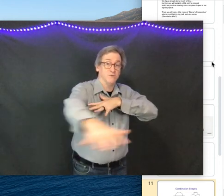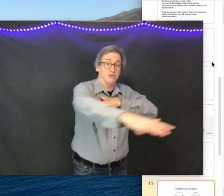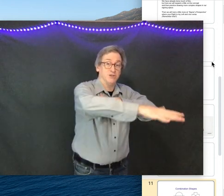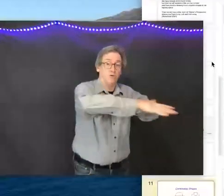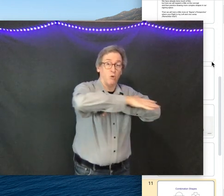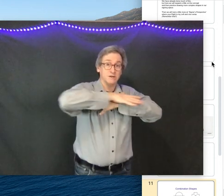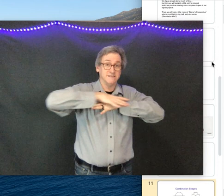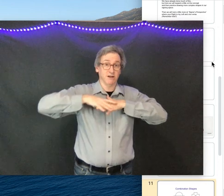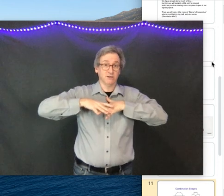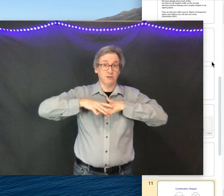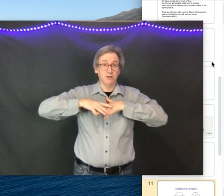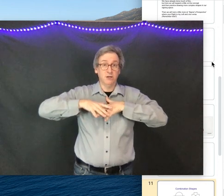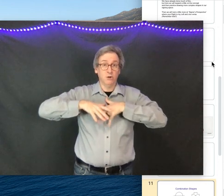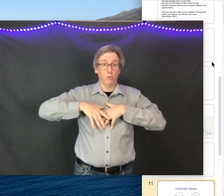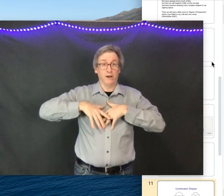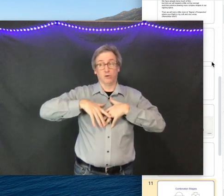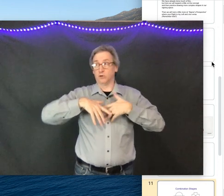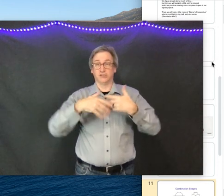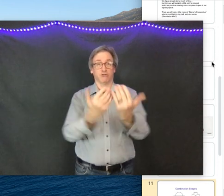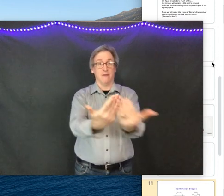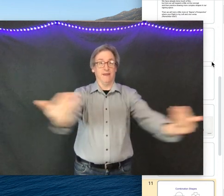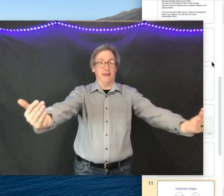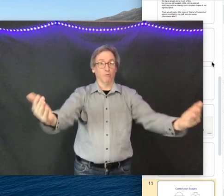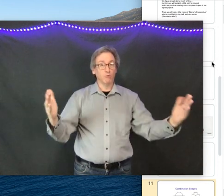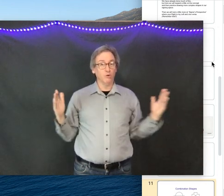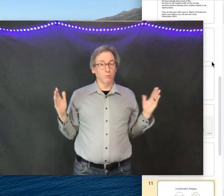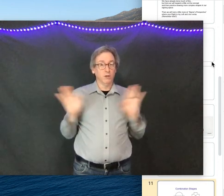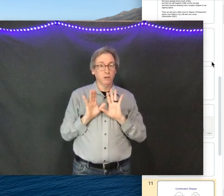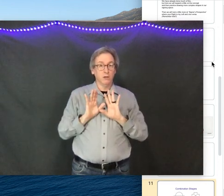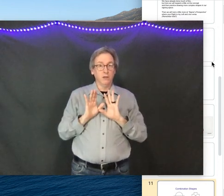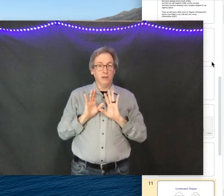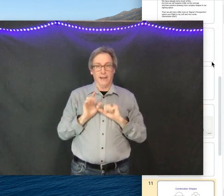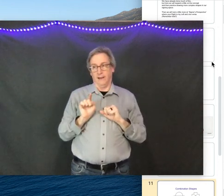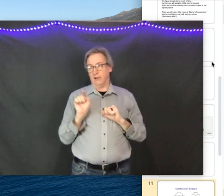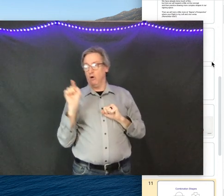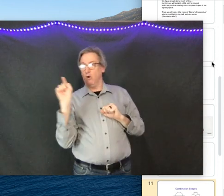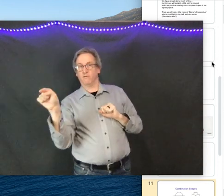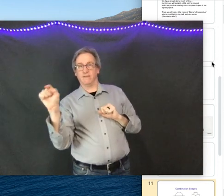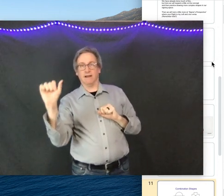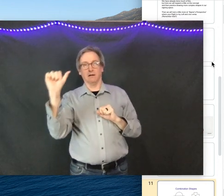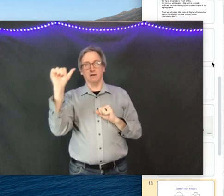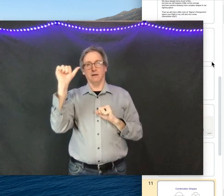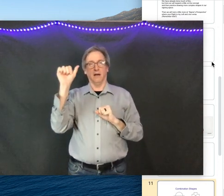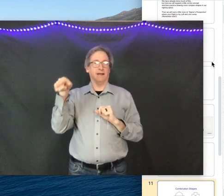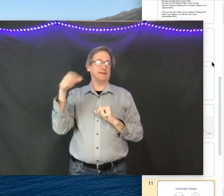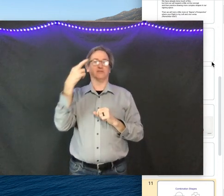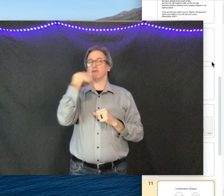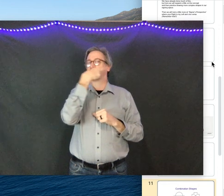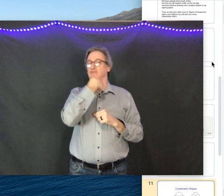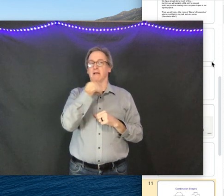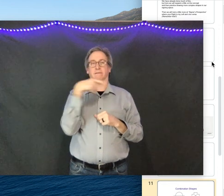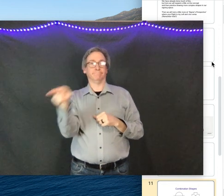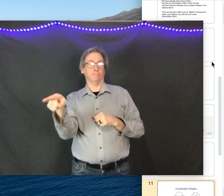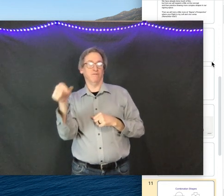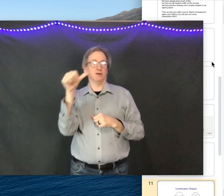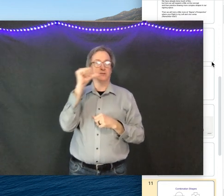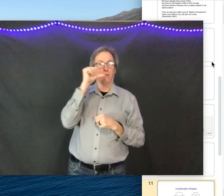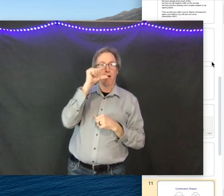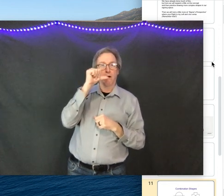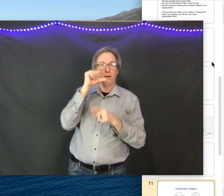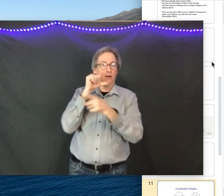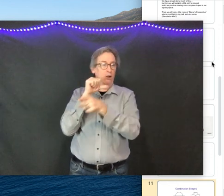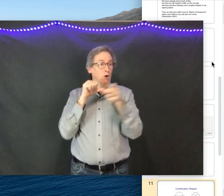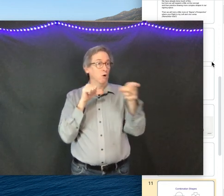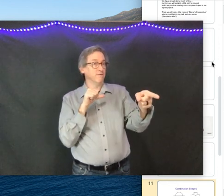when we switch to horizontal, where we're describing a room, and like over there at this restaurant, over there's